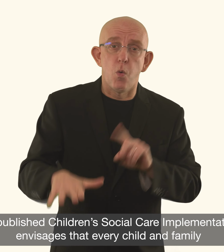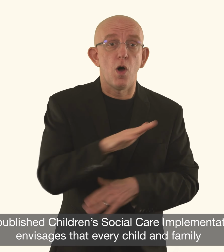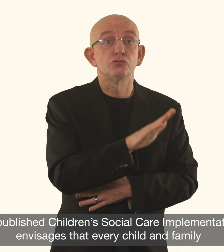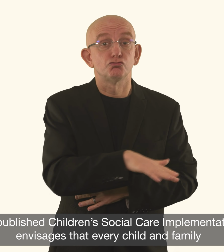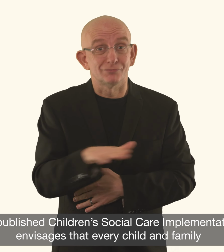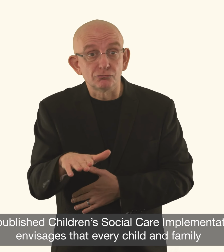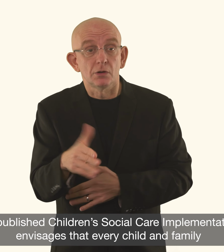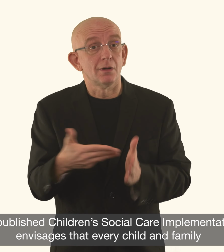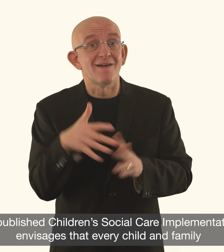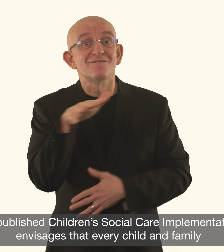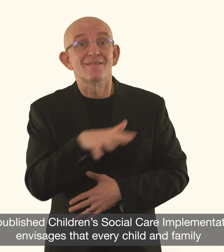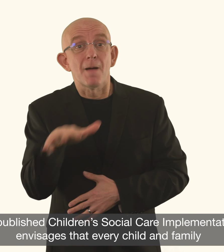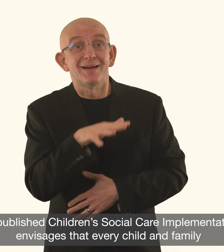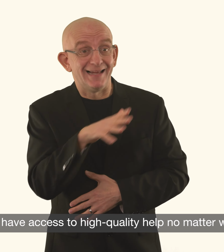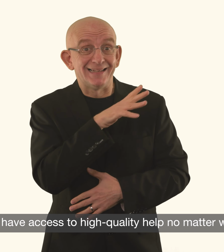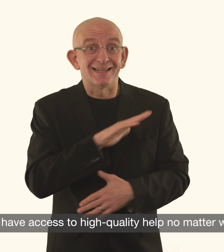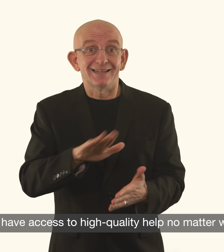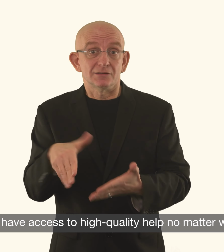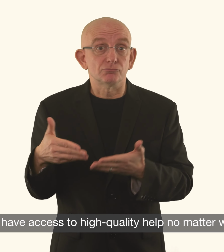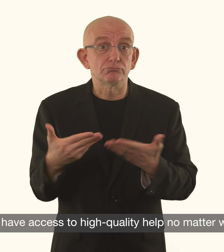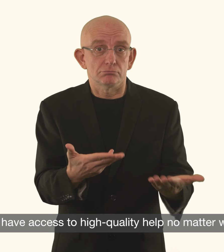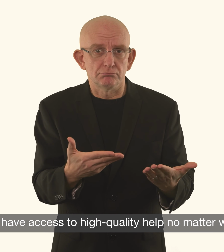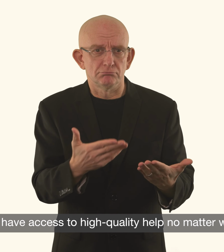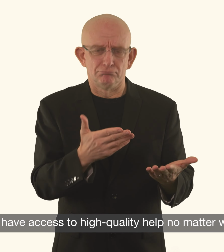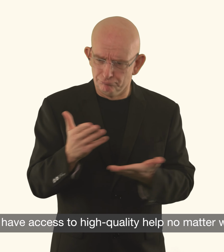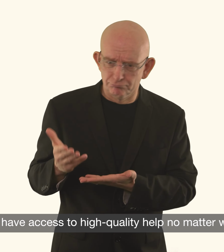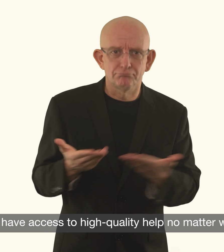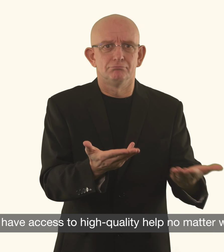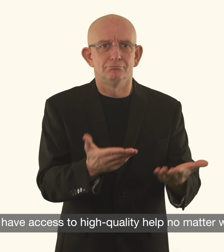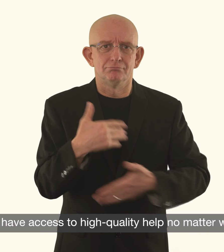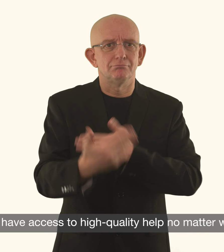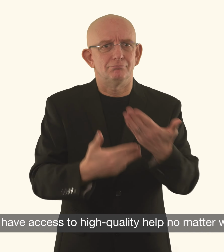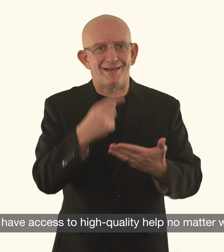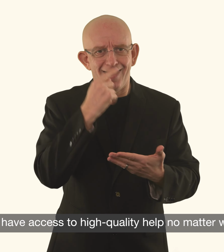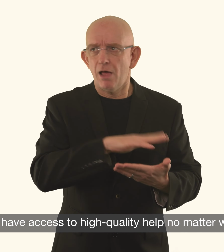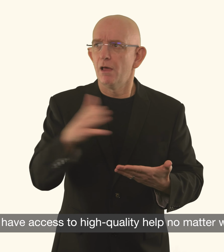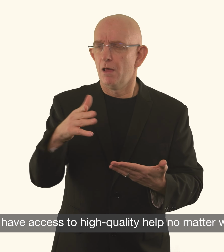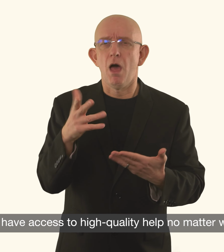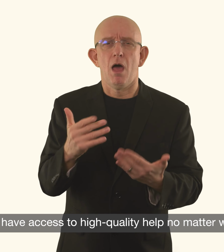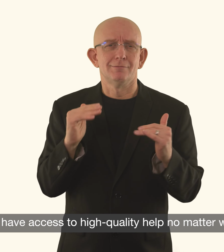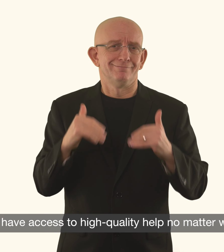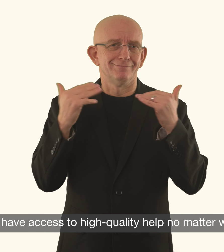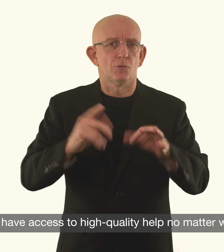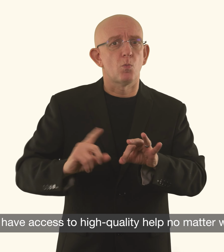Envisages that every child and family who need it. Will have access to high quality help no matter where they live.